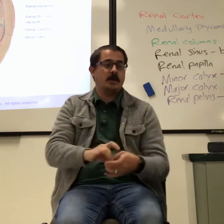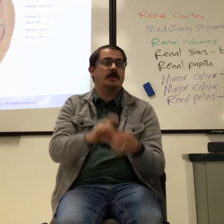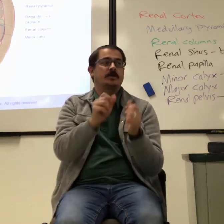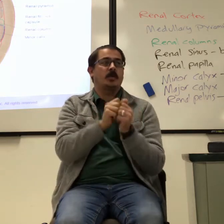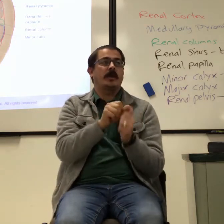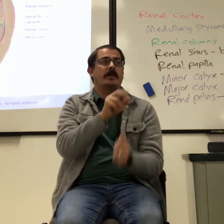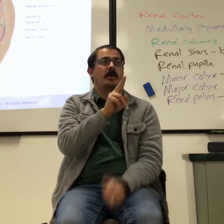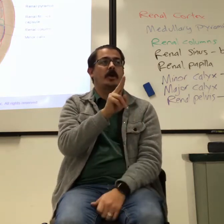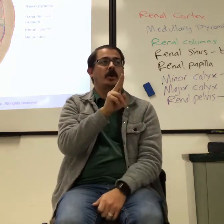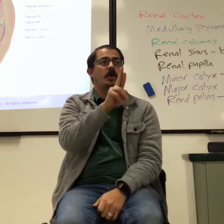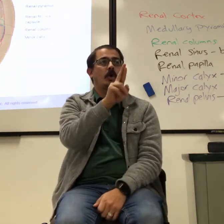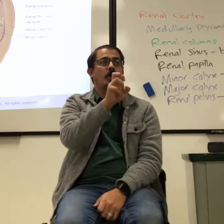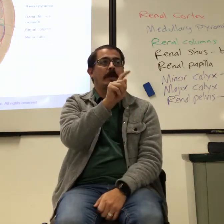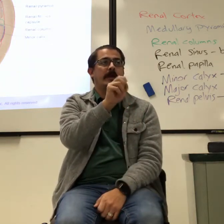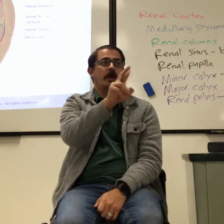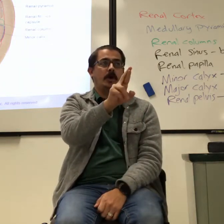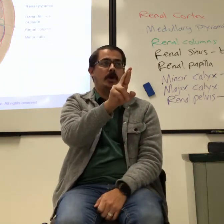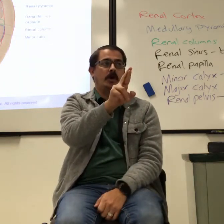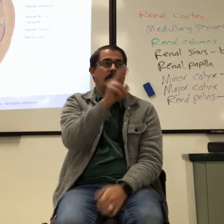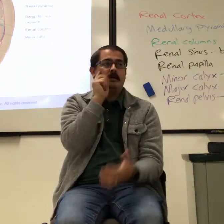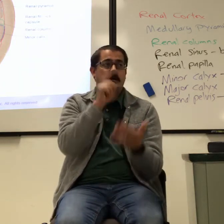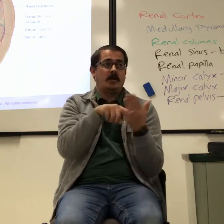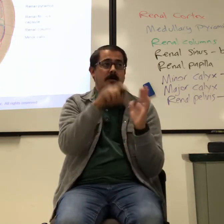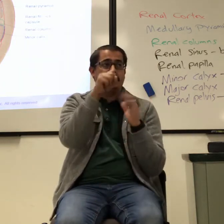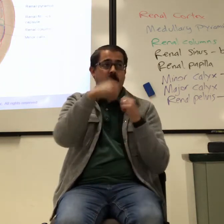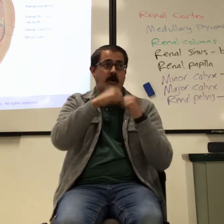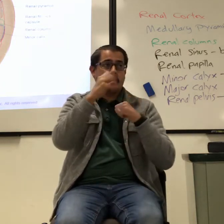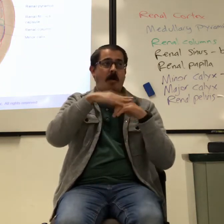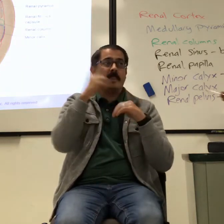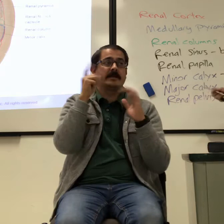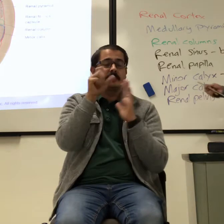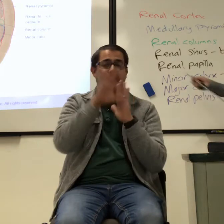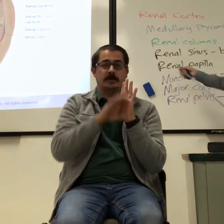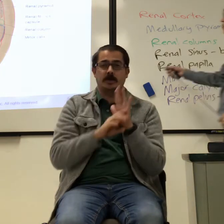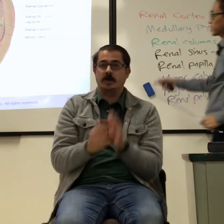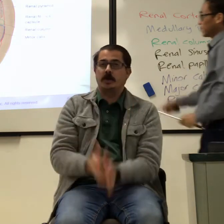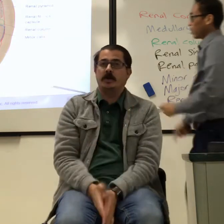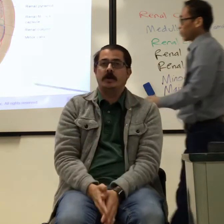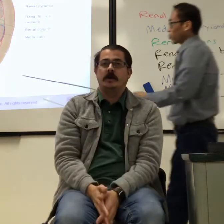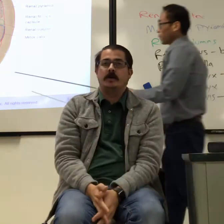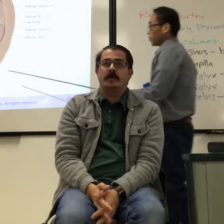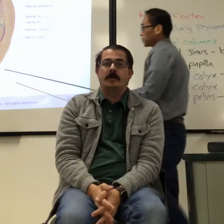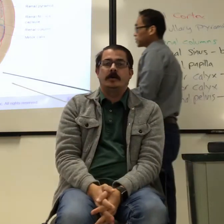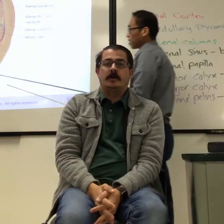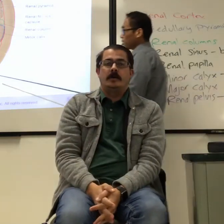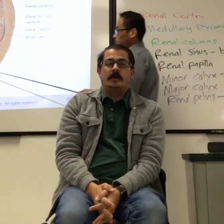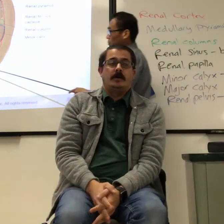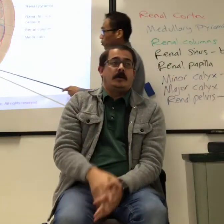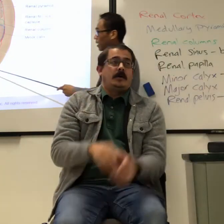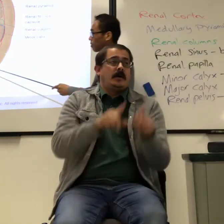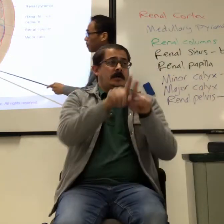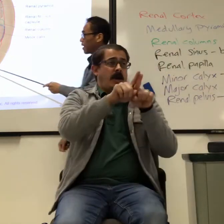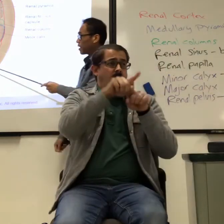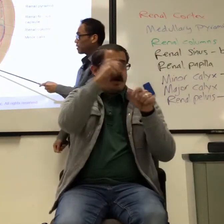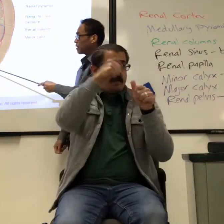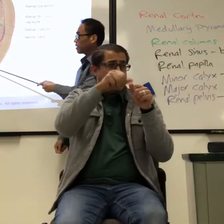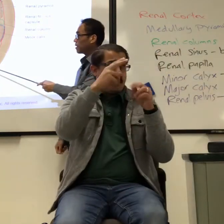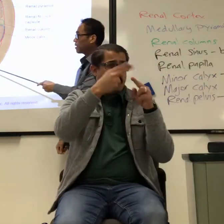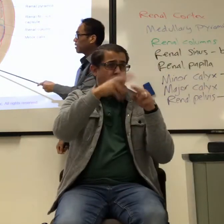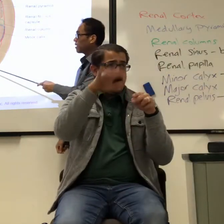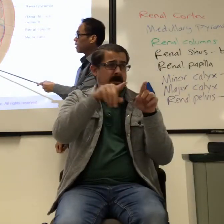So to look at those structures here on this picture, for example, where I put the stars, remember what I called